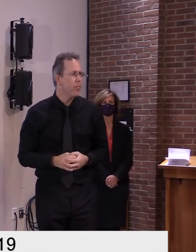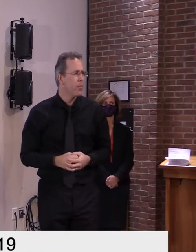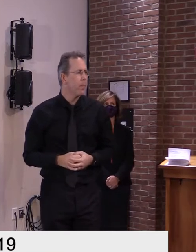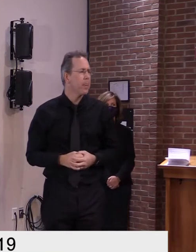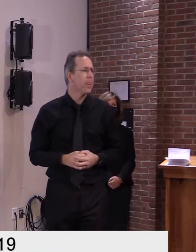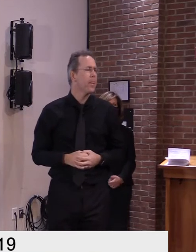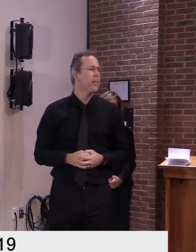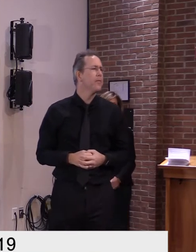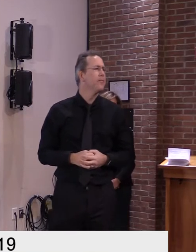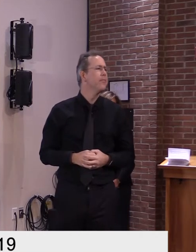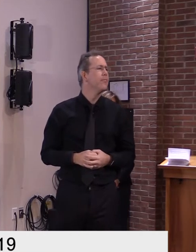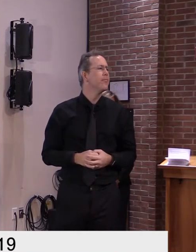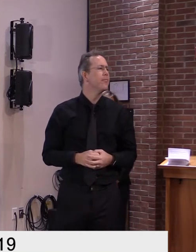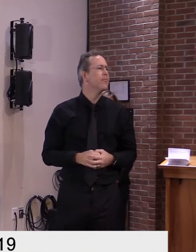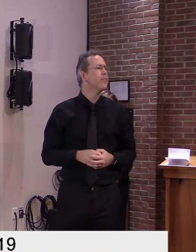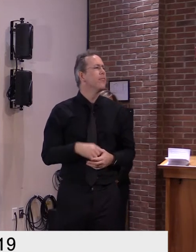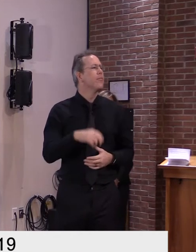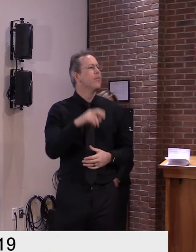Stewart,